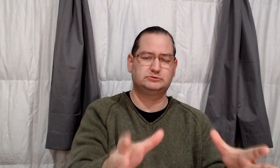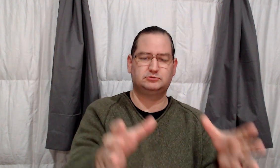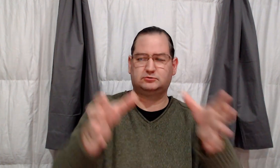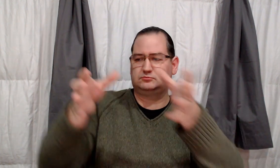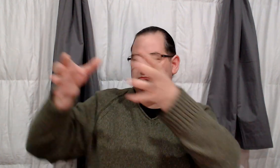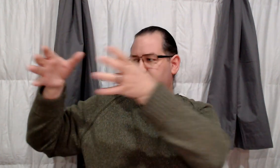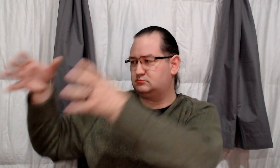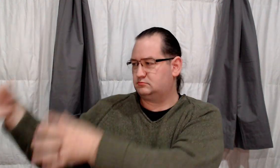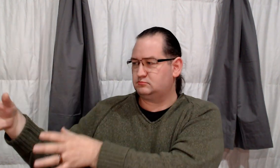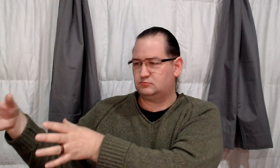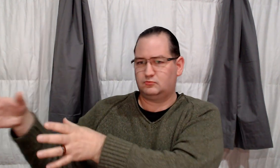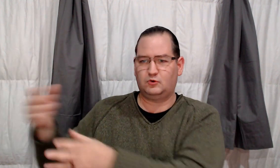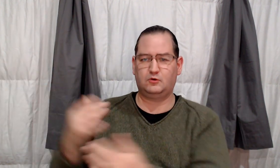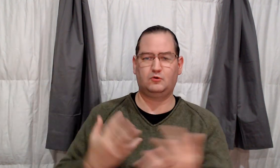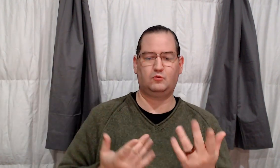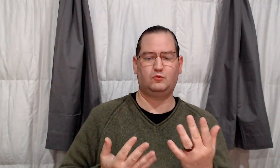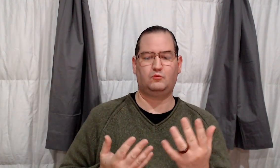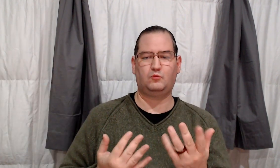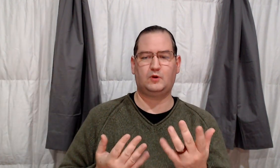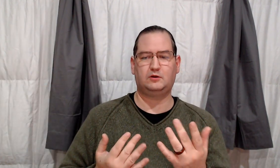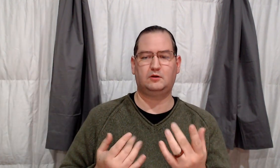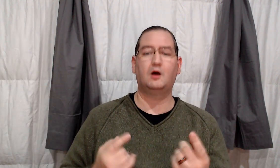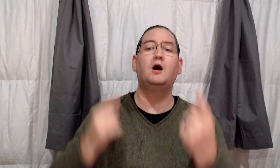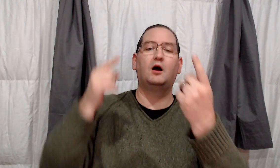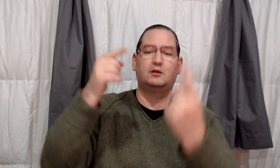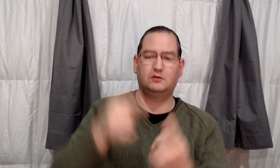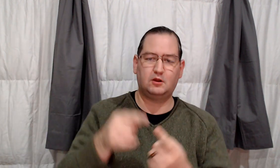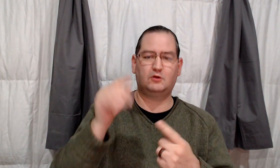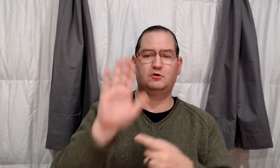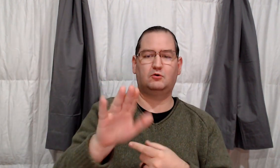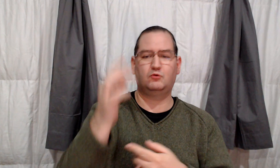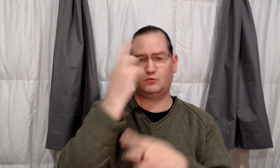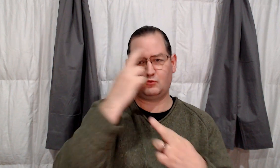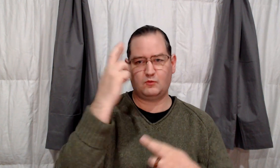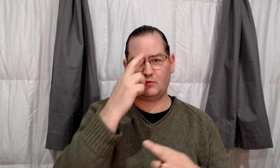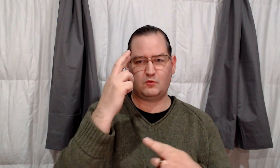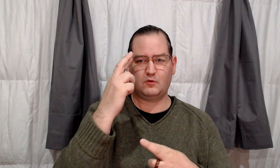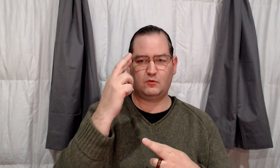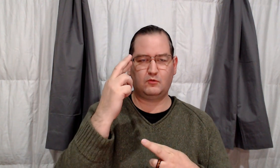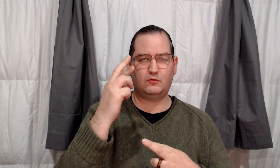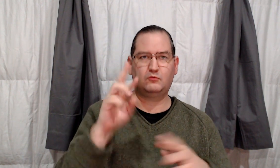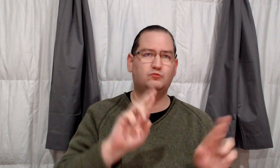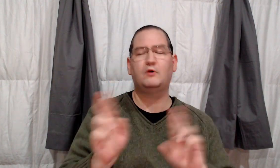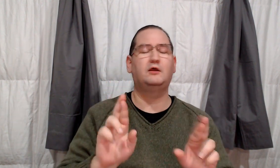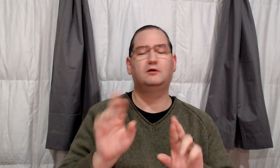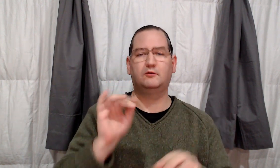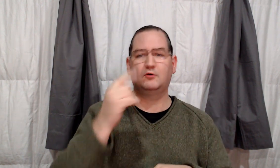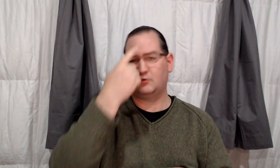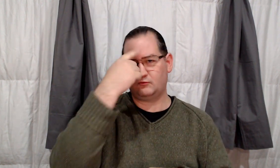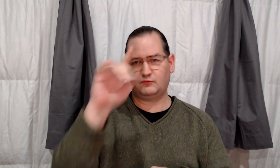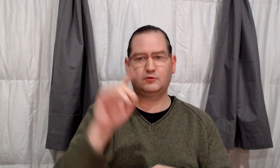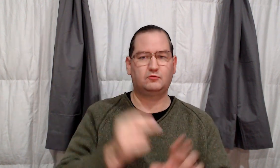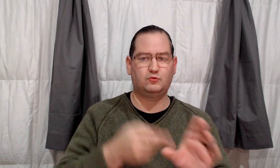But I'm going to assume that you've made that decision. It's come from your heart, from your mind, and you're ready to quit smoking